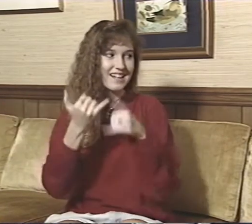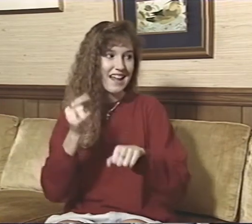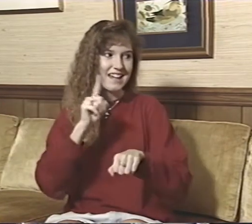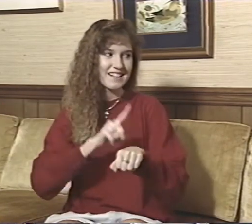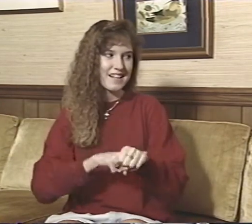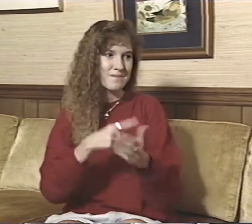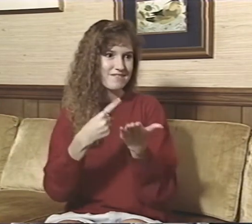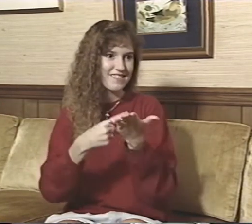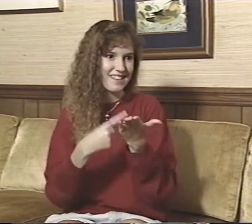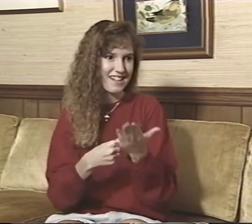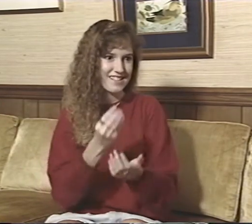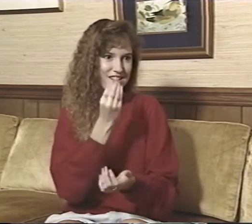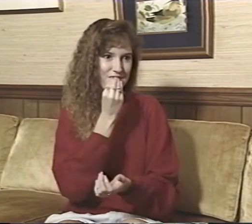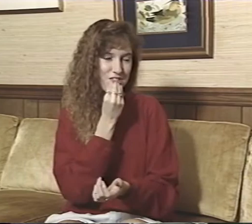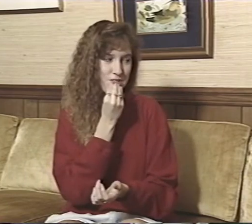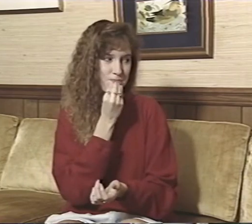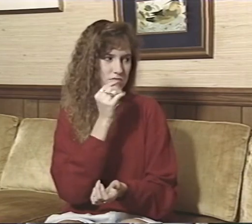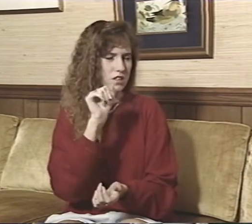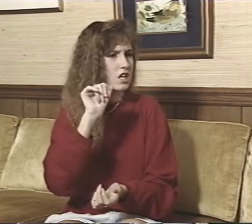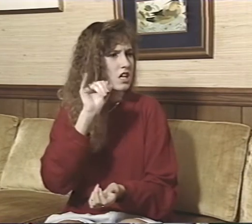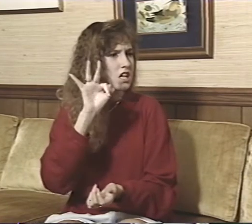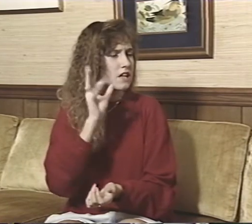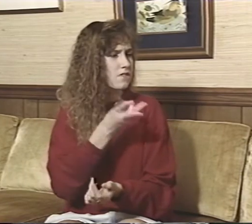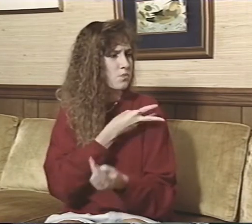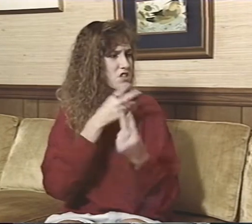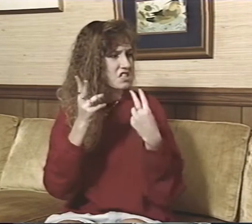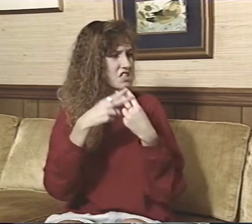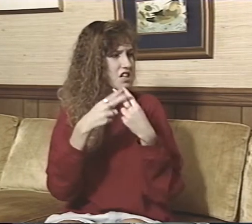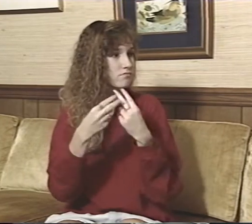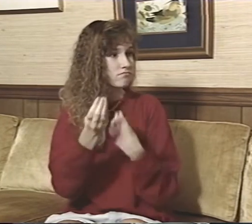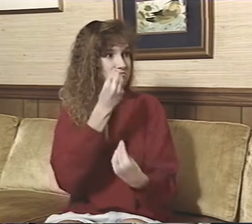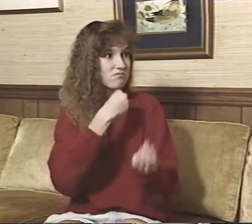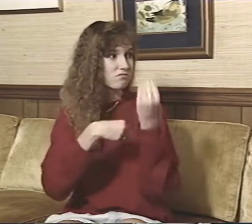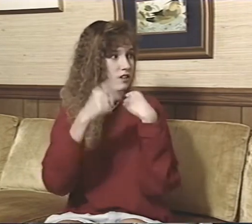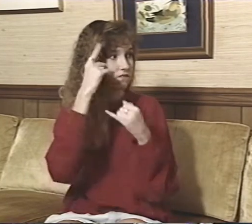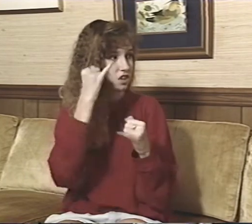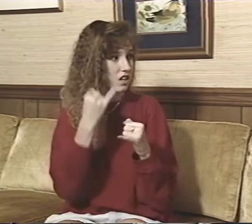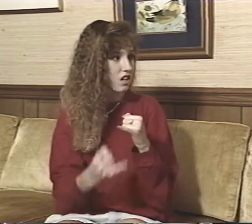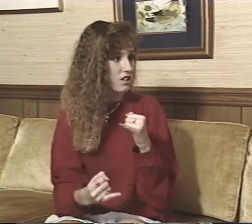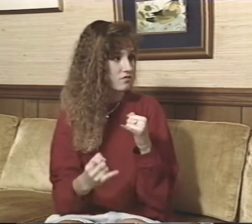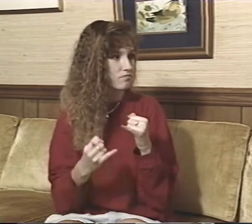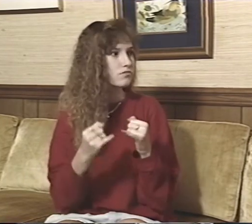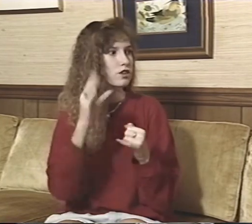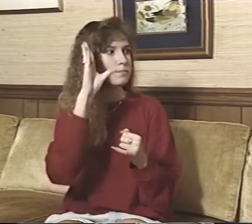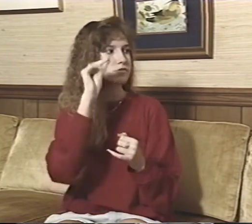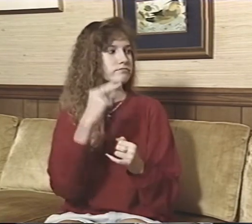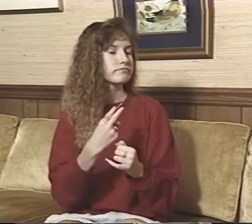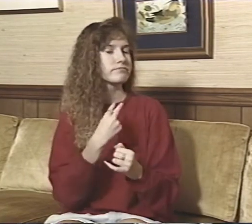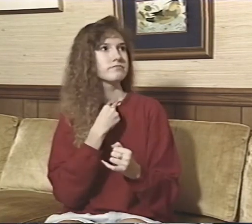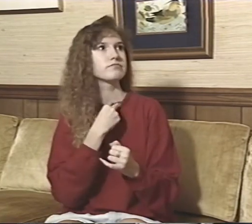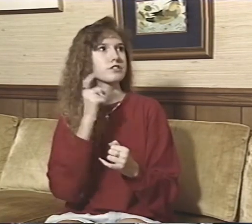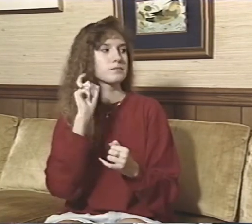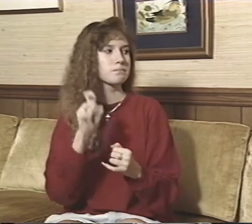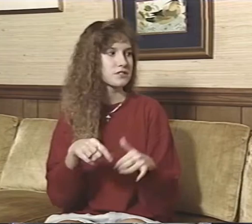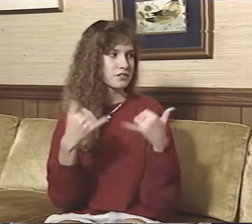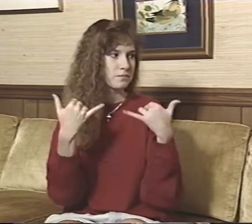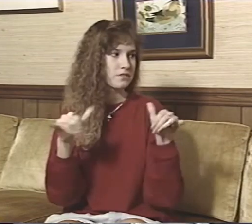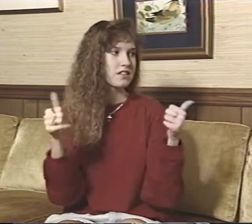Now it's time to discuss food. If we save the food for last, the boys will have to play the